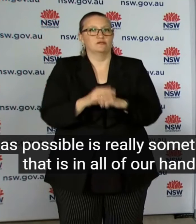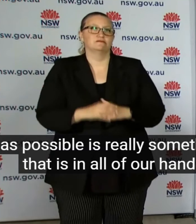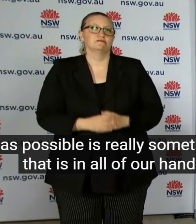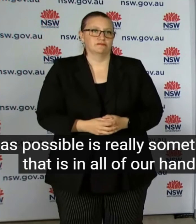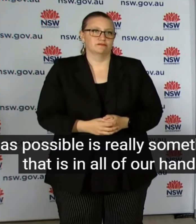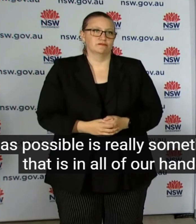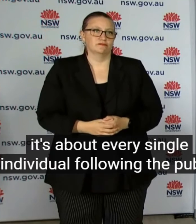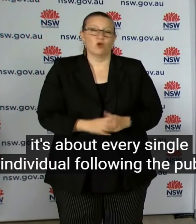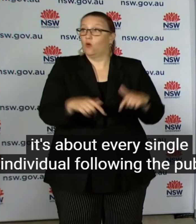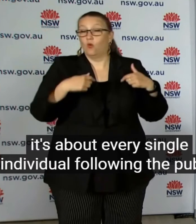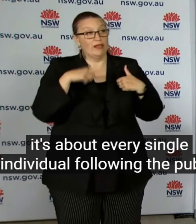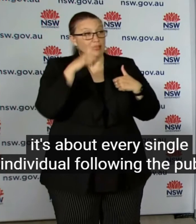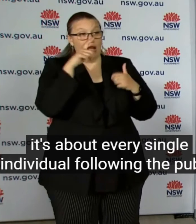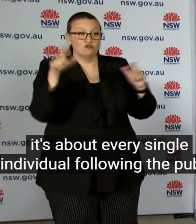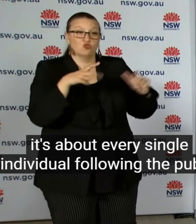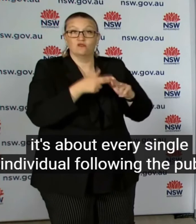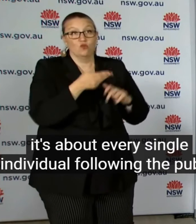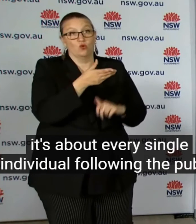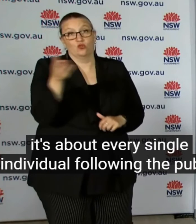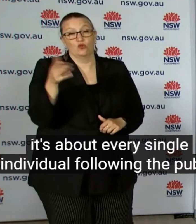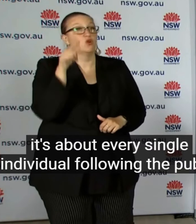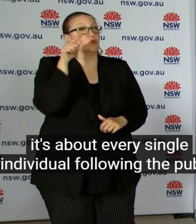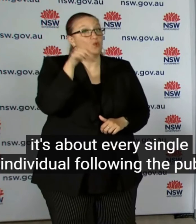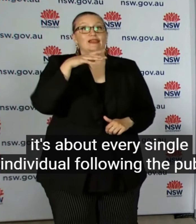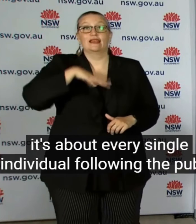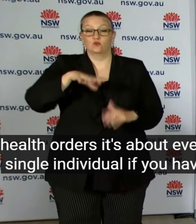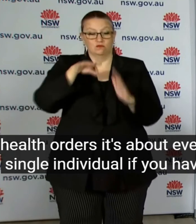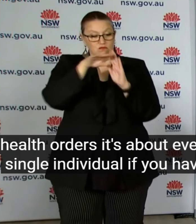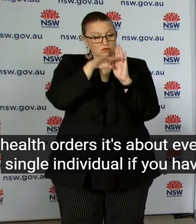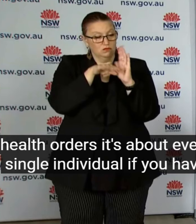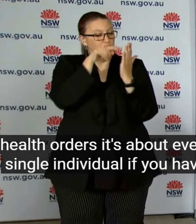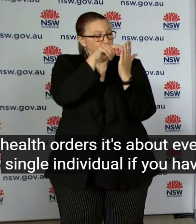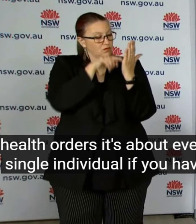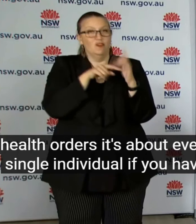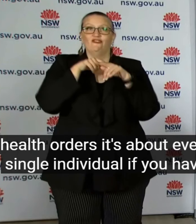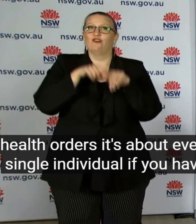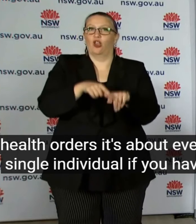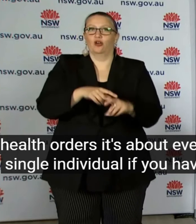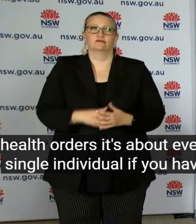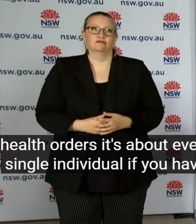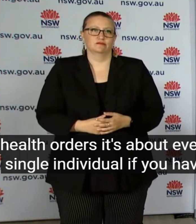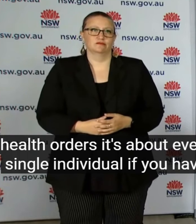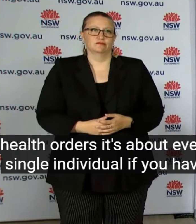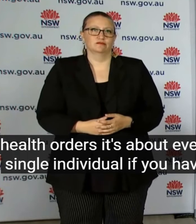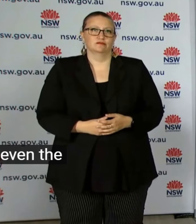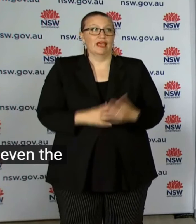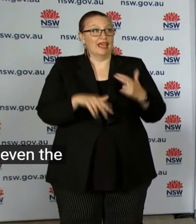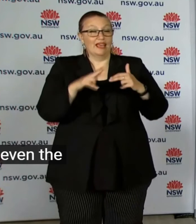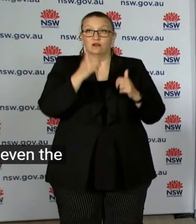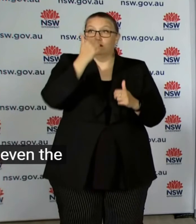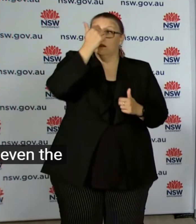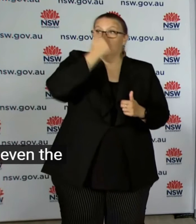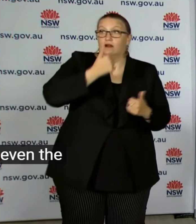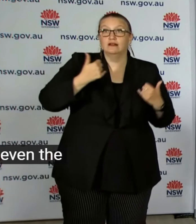single individual following the public health orders. It's about every single individual, if you have even the mildest of symptoms, to